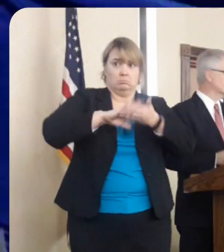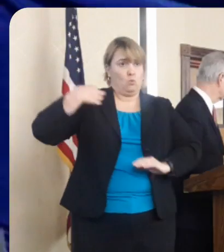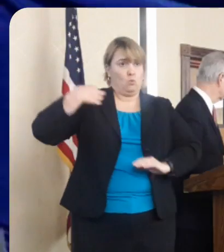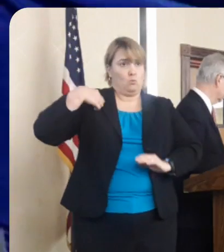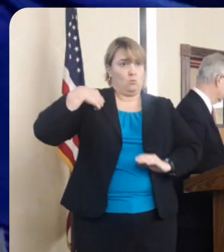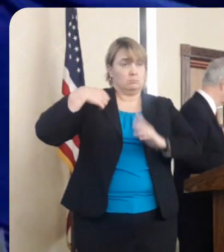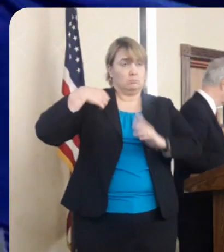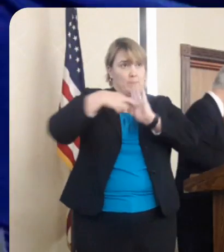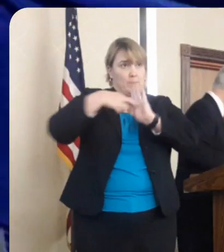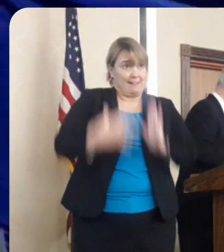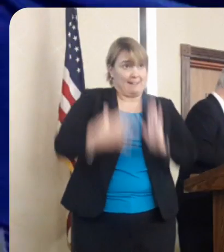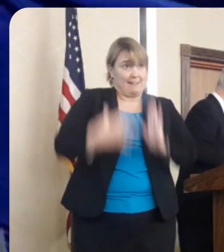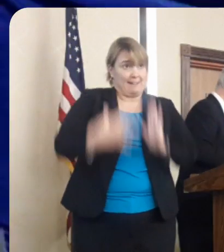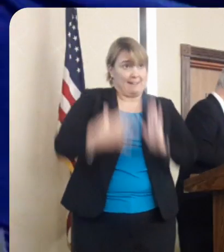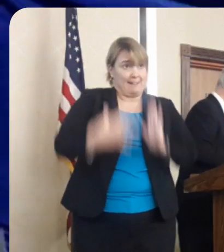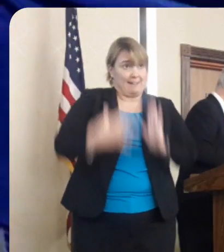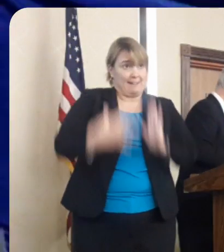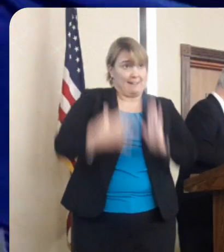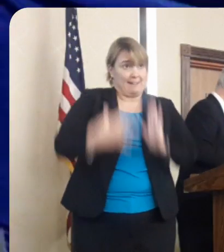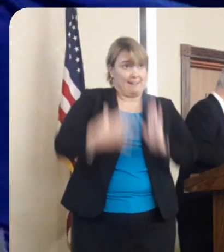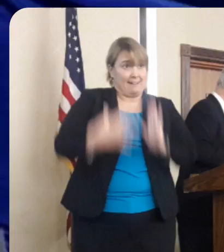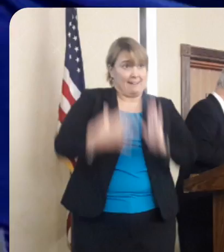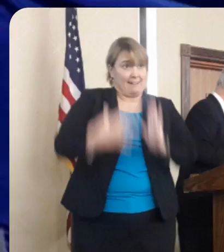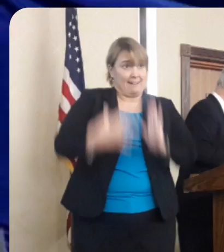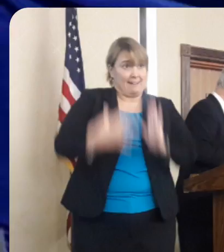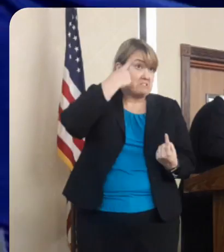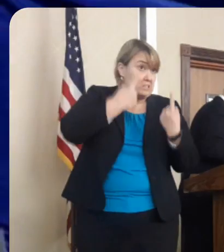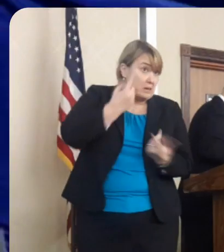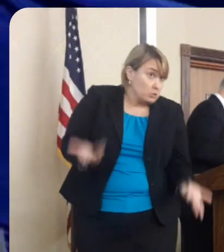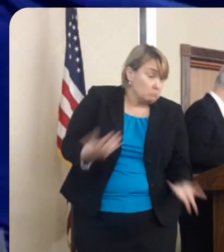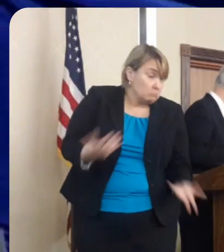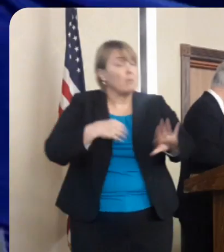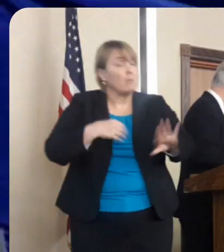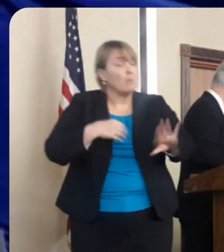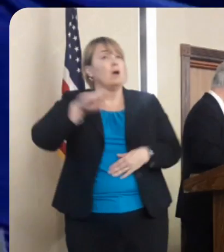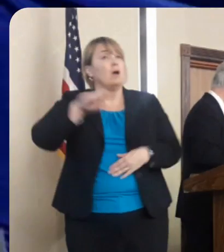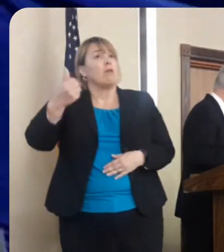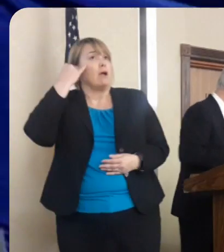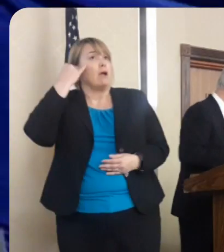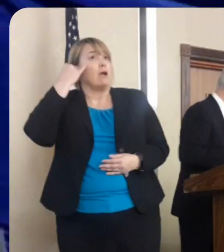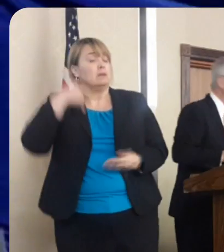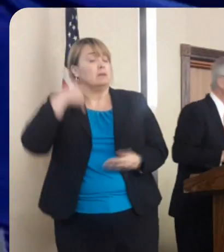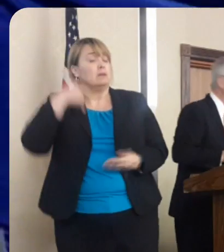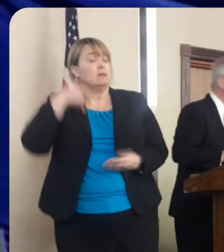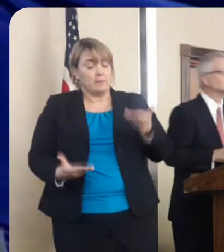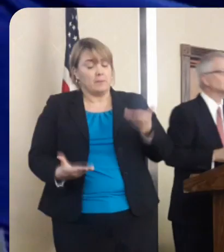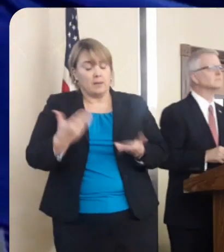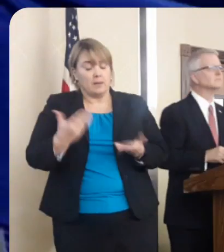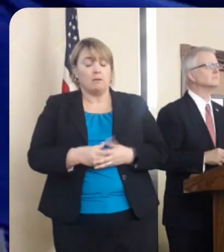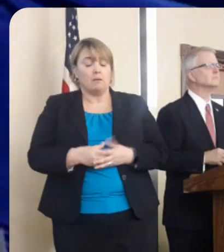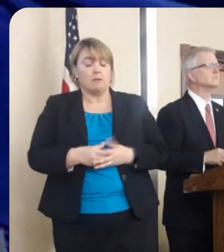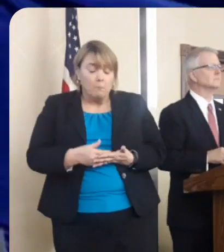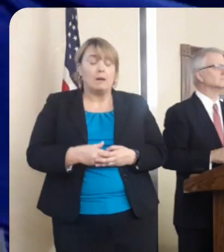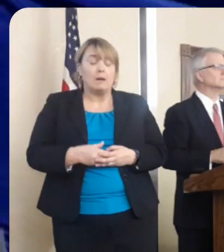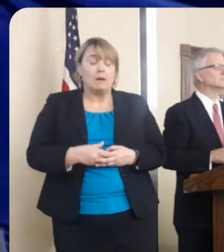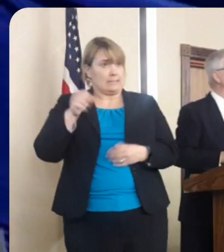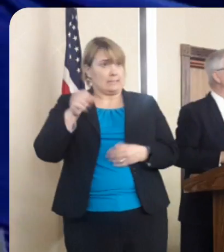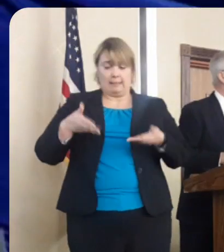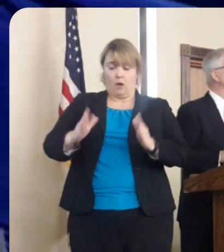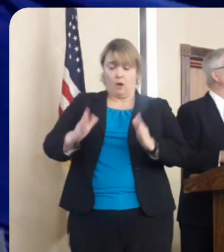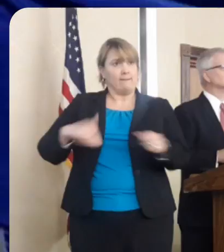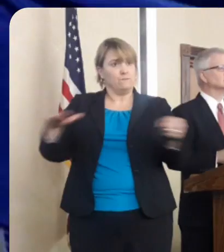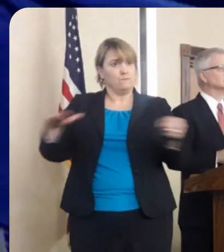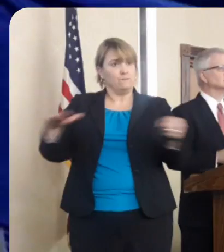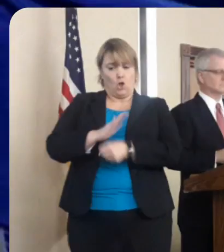consideration. Another consideration may be that they be allowed and have full rights as delegates.